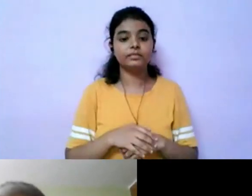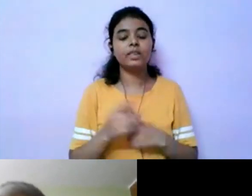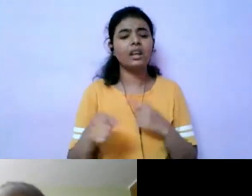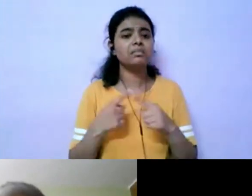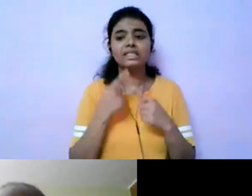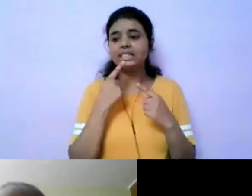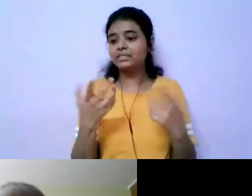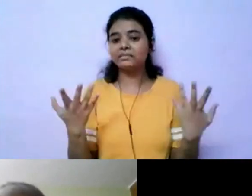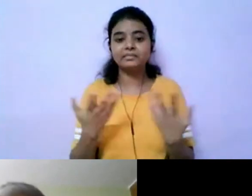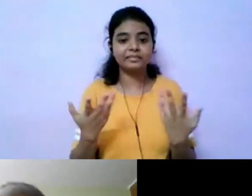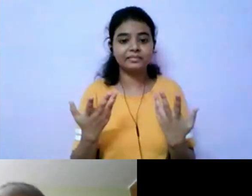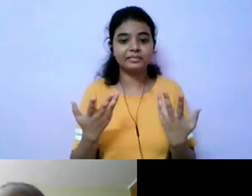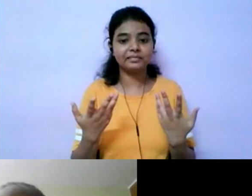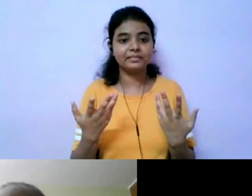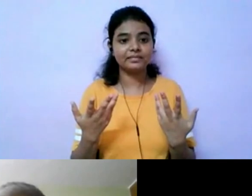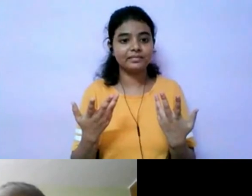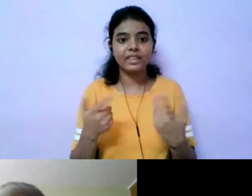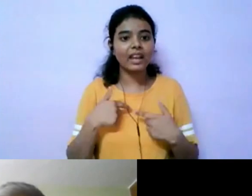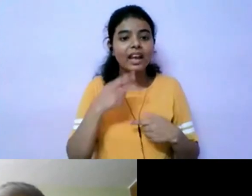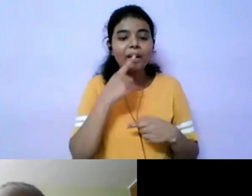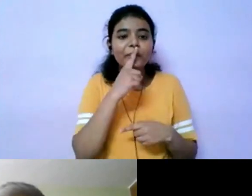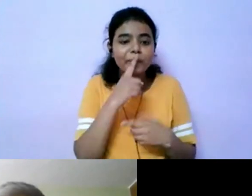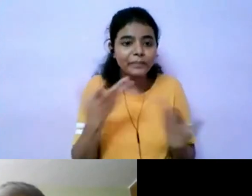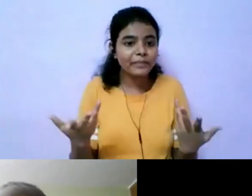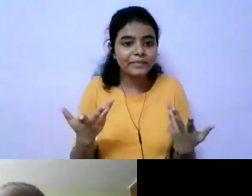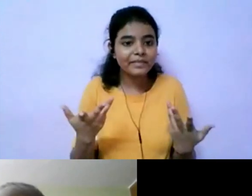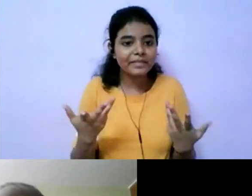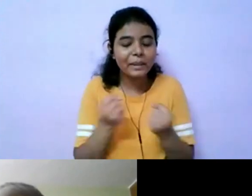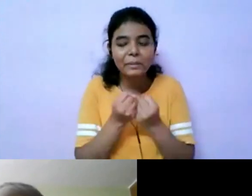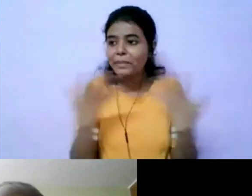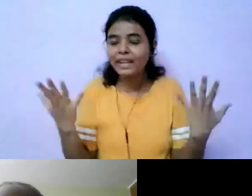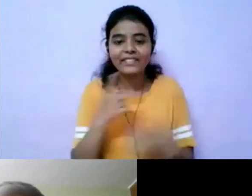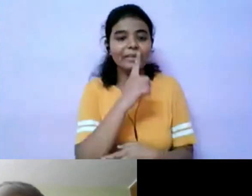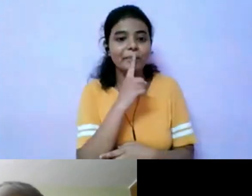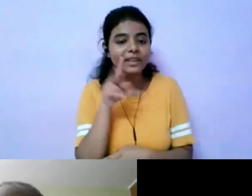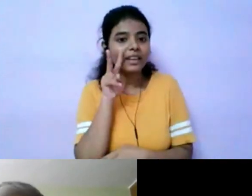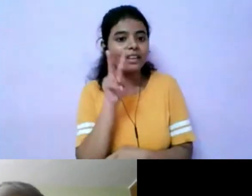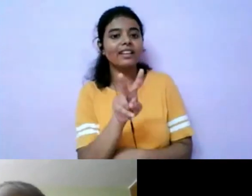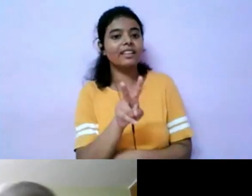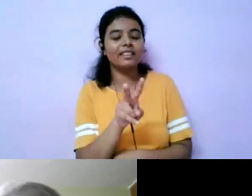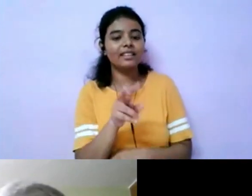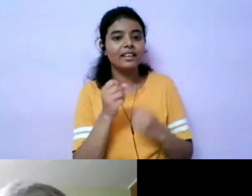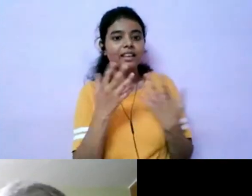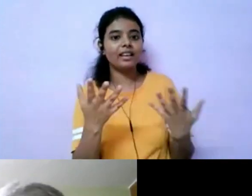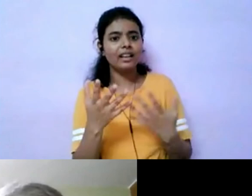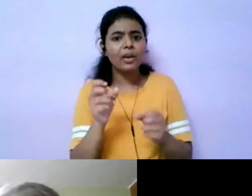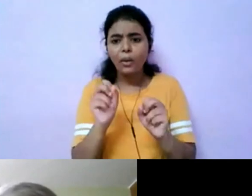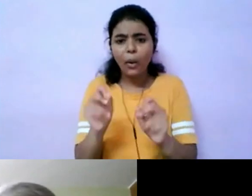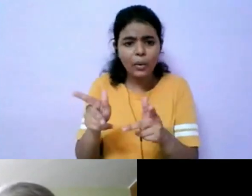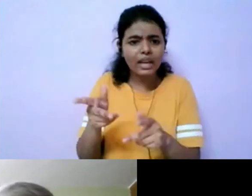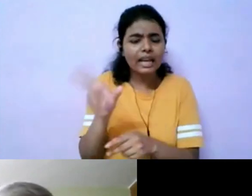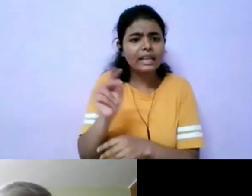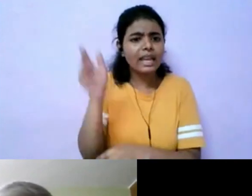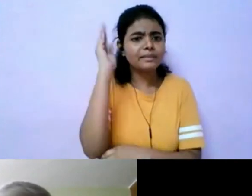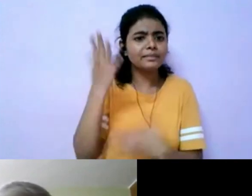say? You have left me dumbfounded in many ways. Well, let's agree to do it again. It's very